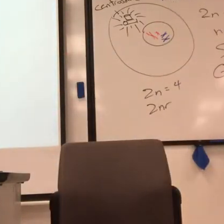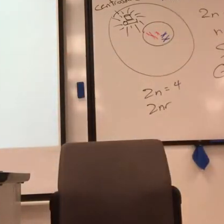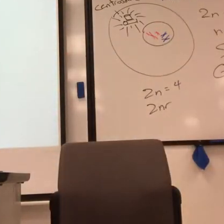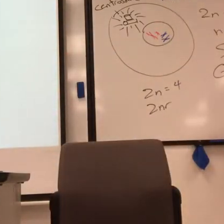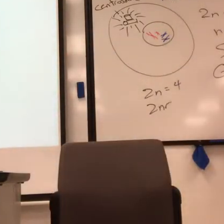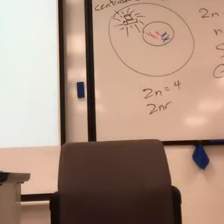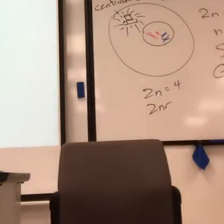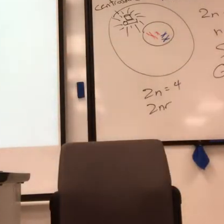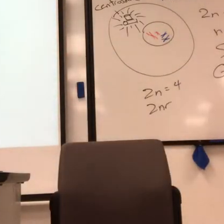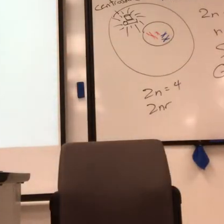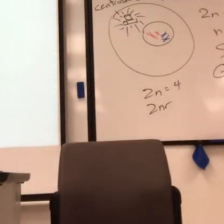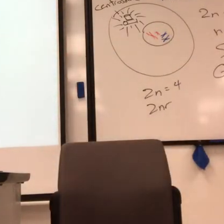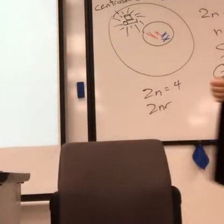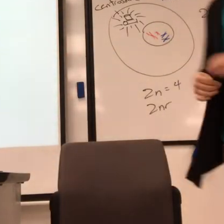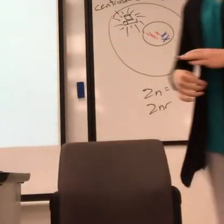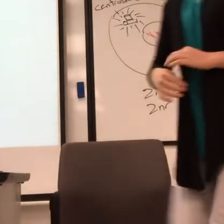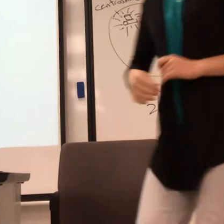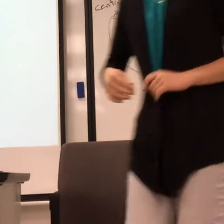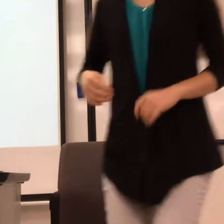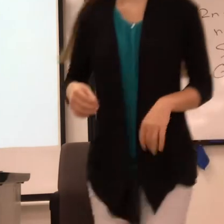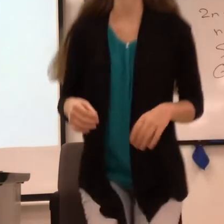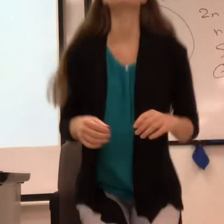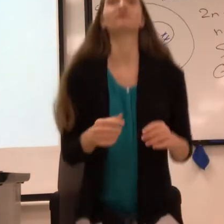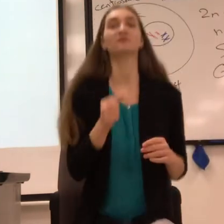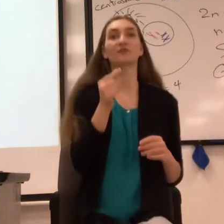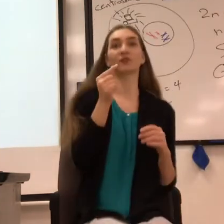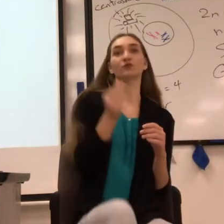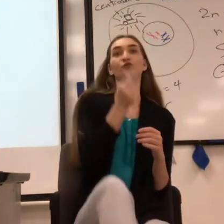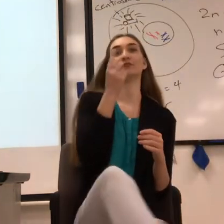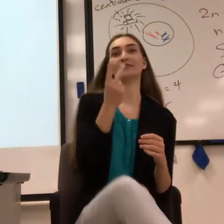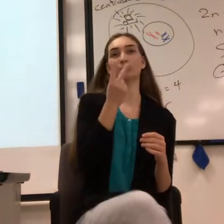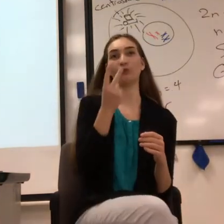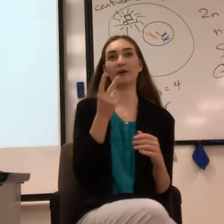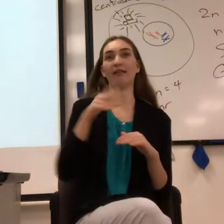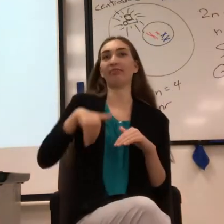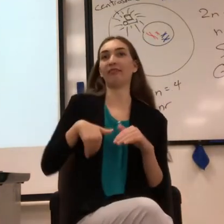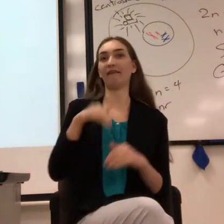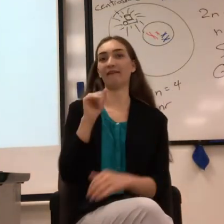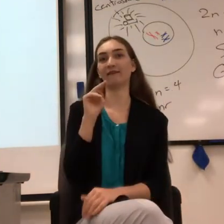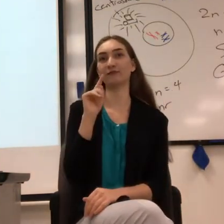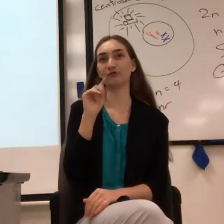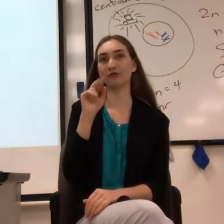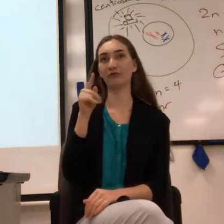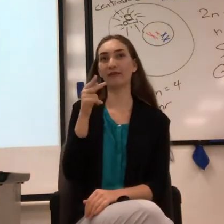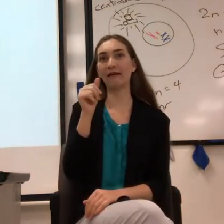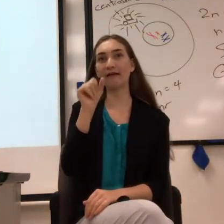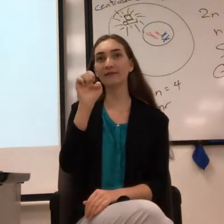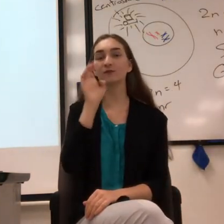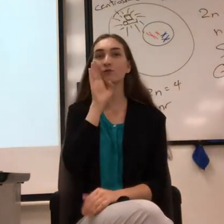interphase-ish. In late interphase, by the time you get there, you'll have DNA replication and you'll have,